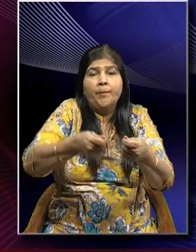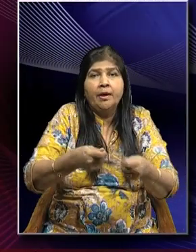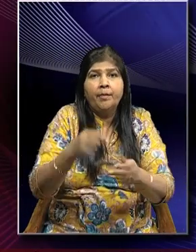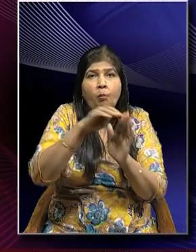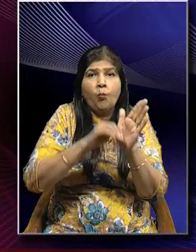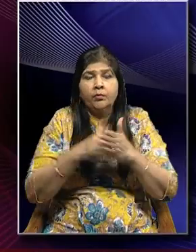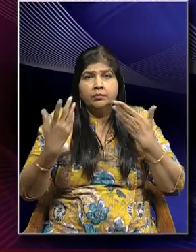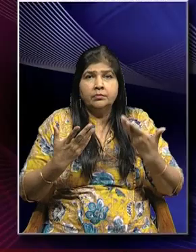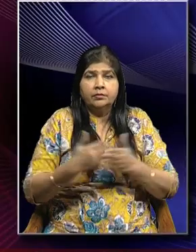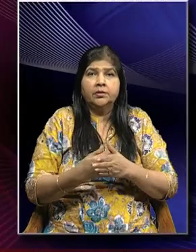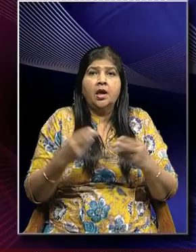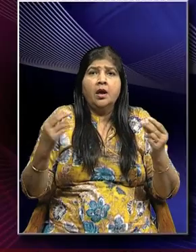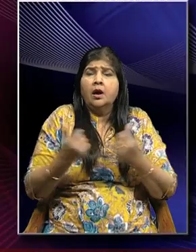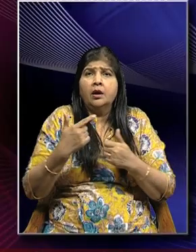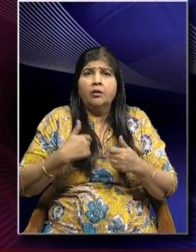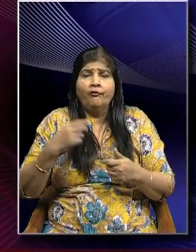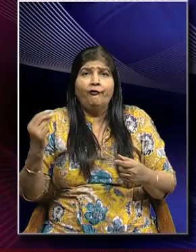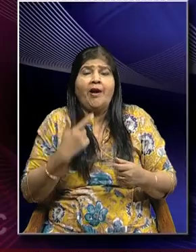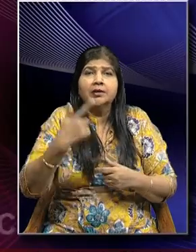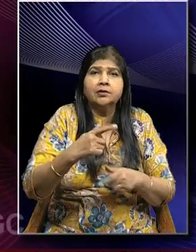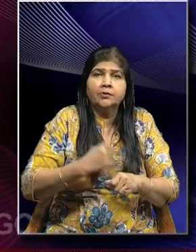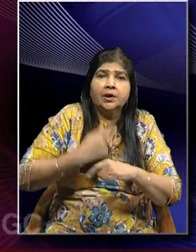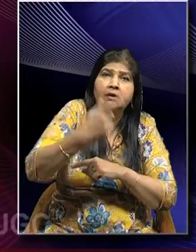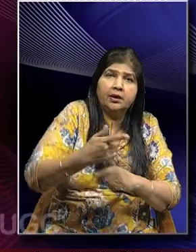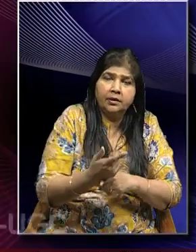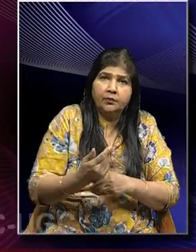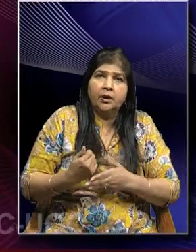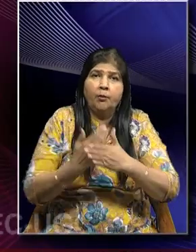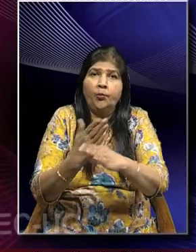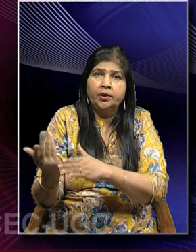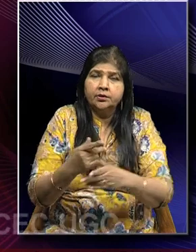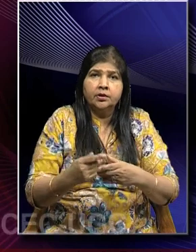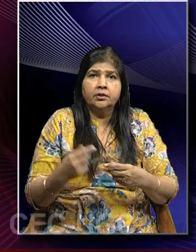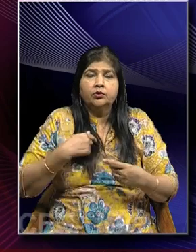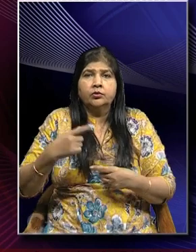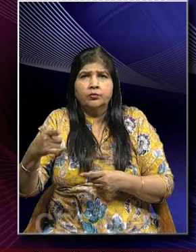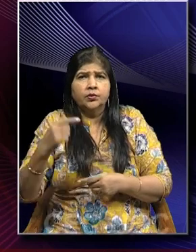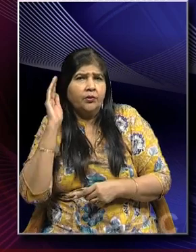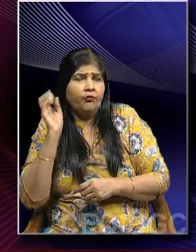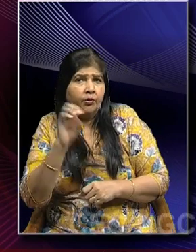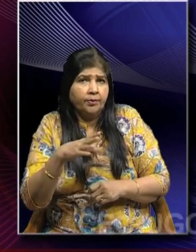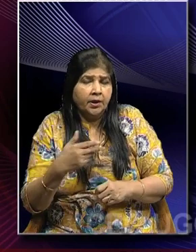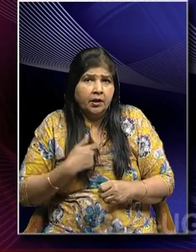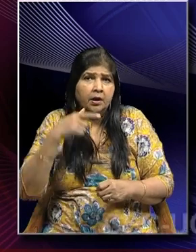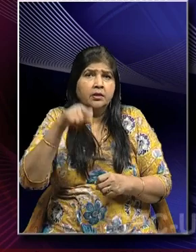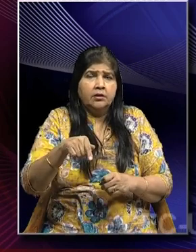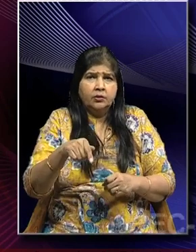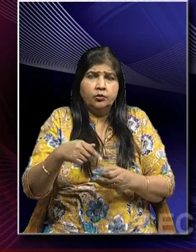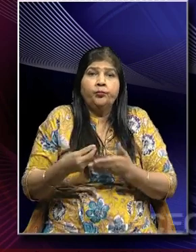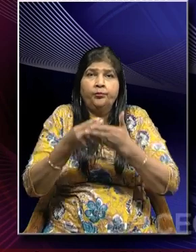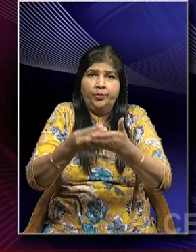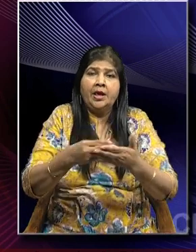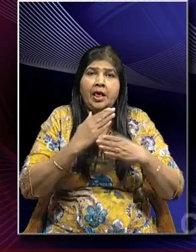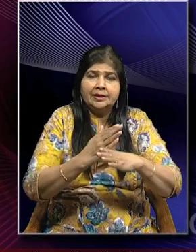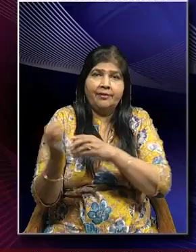of whistleblowing system you have? Do you provide protection to the whistleblowers? Do you have some ethical standards and